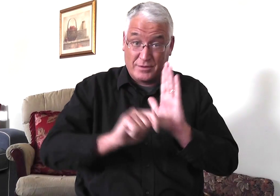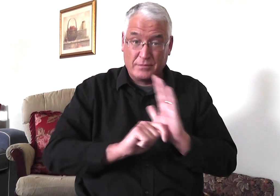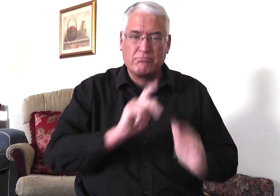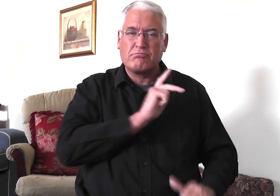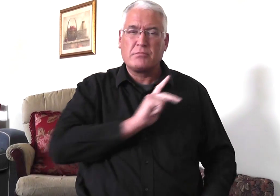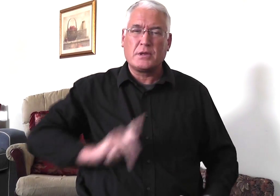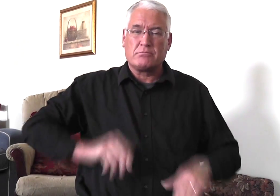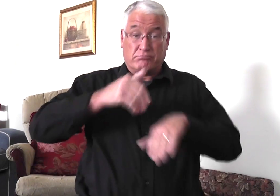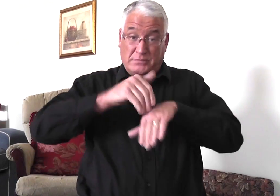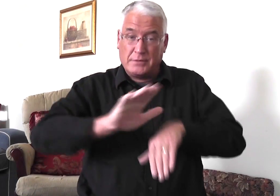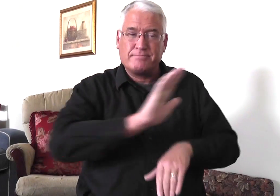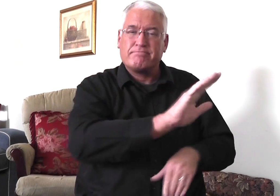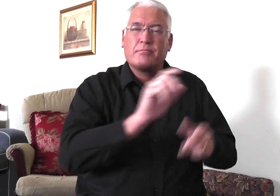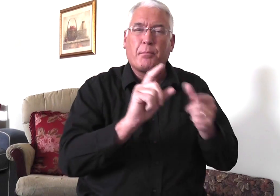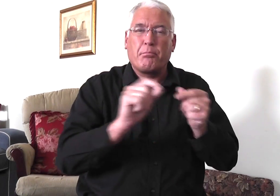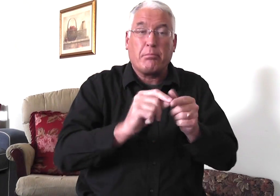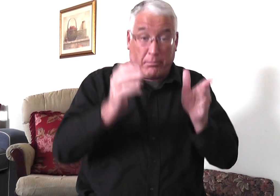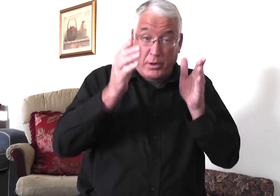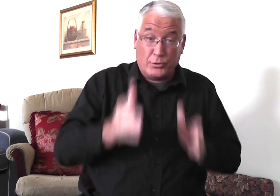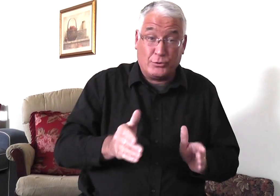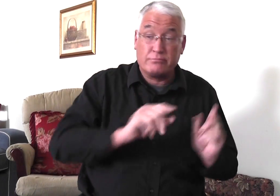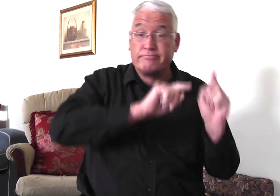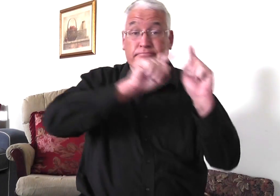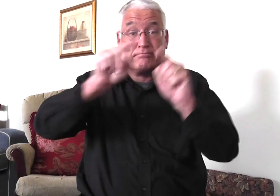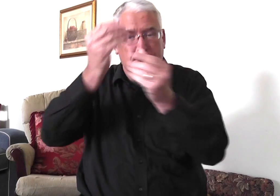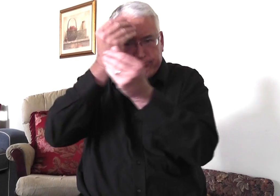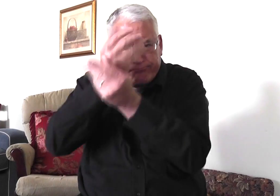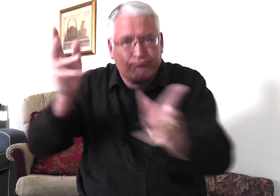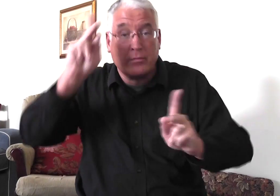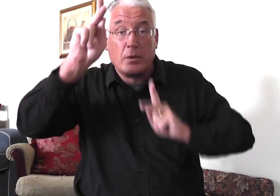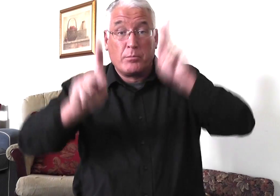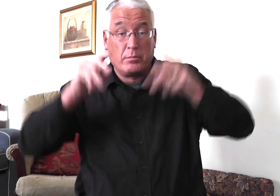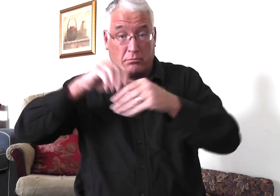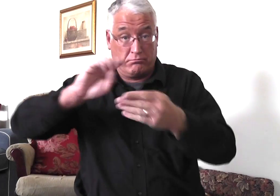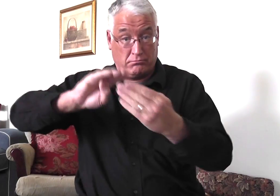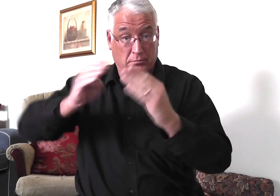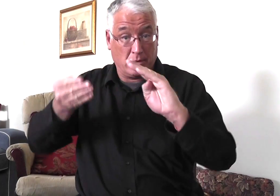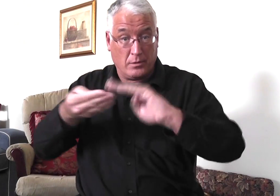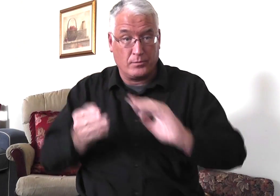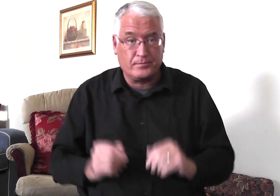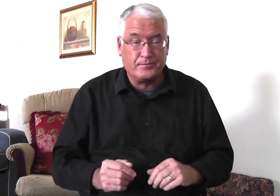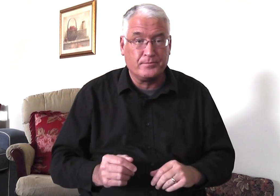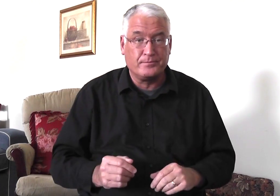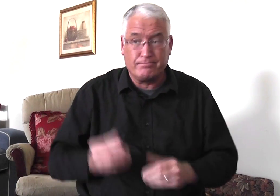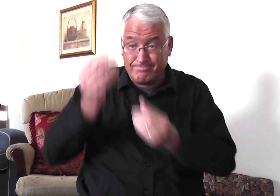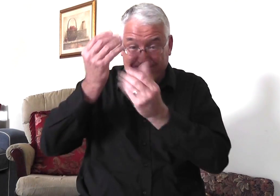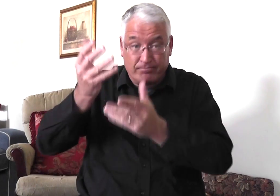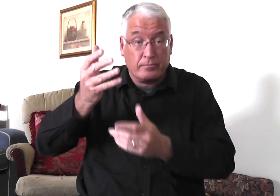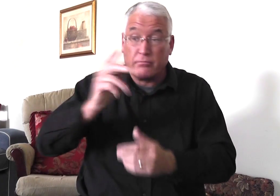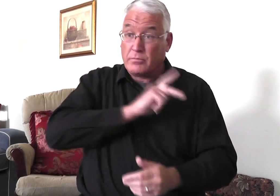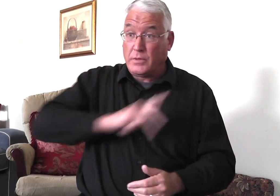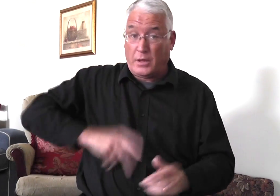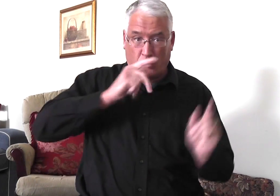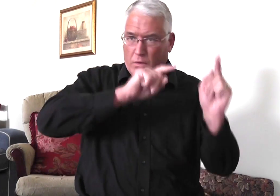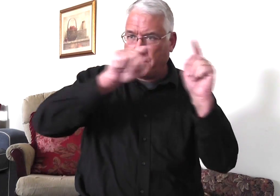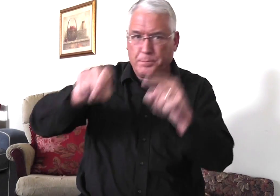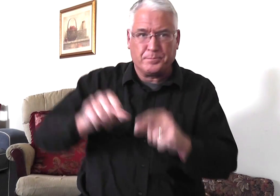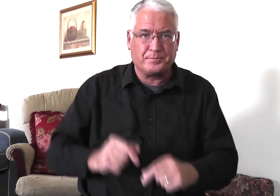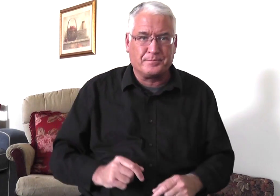During Old Testament times, the kings, they had messengers who would go before them when they were going to enter a town. And they would